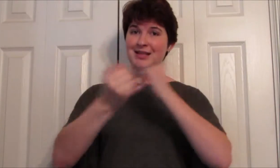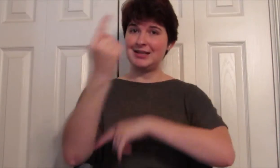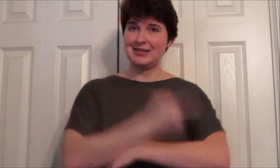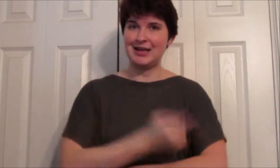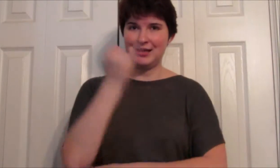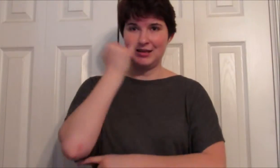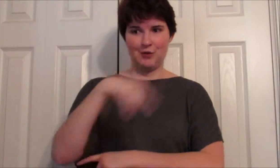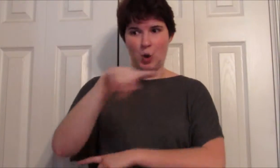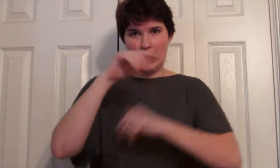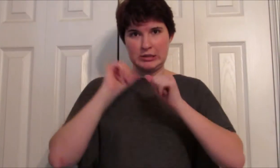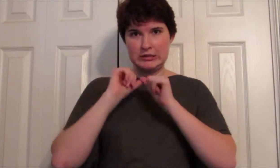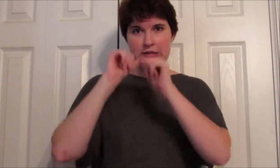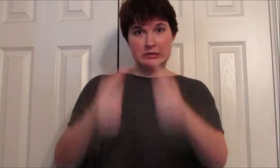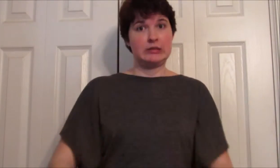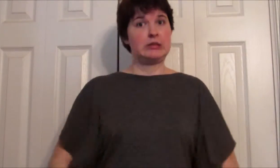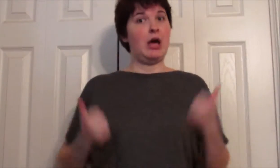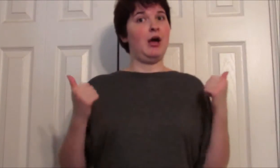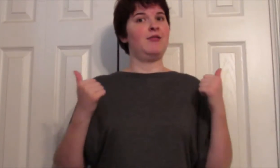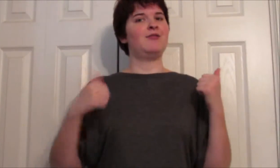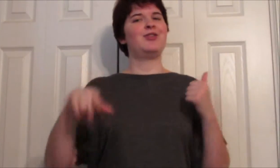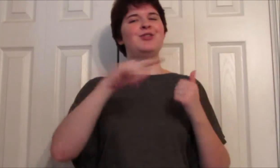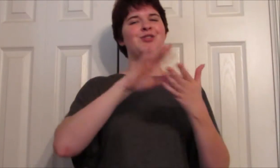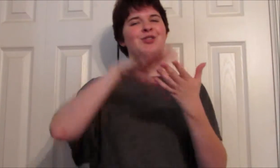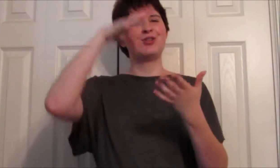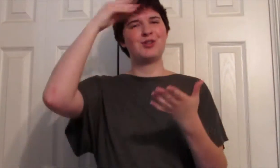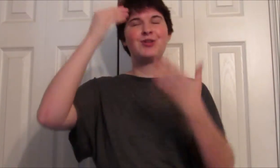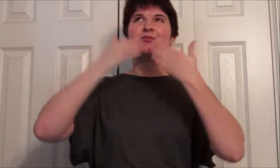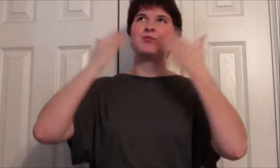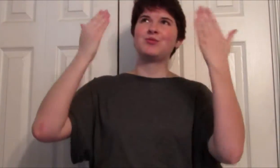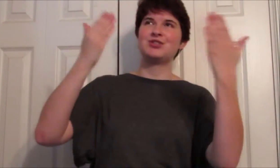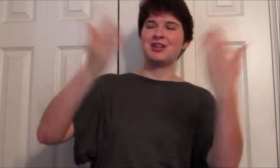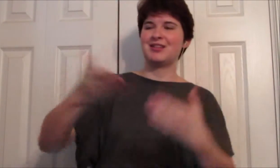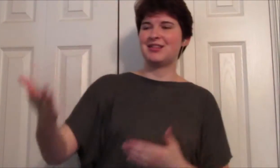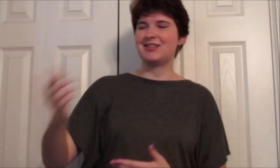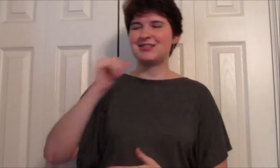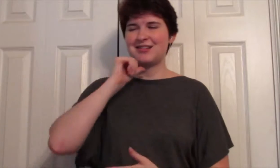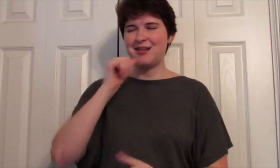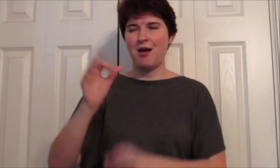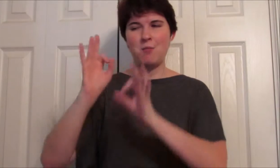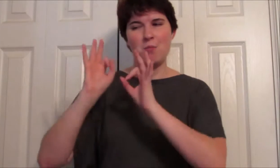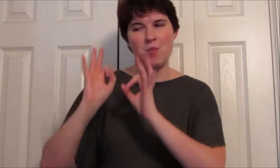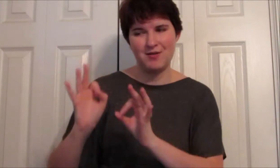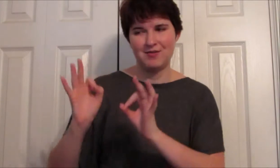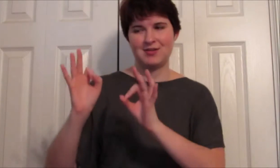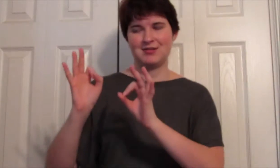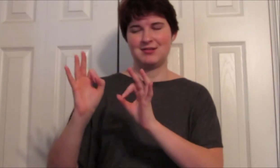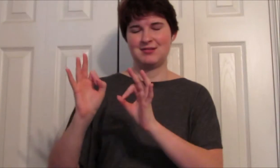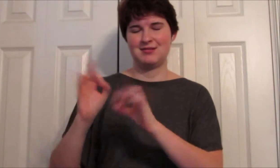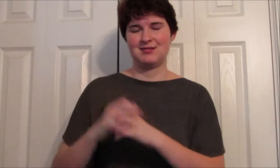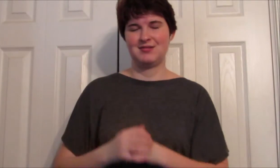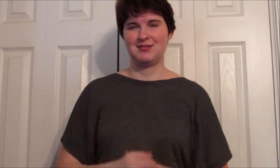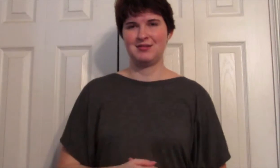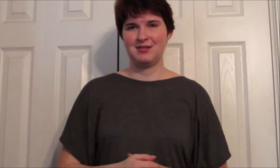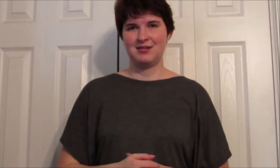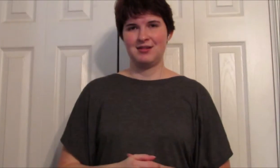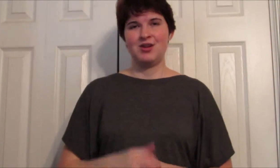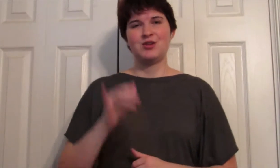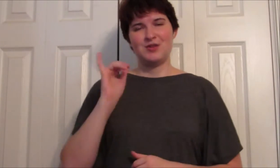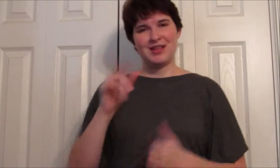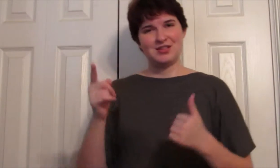alive, you'd learn to appreciate the less than perfect things in life. So that's the first